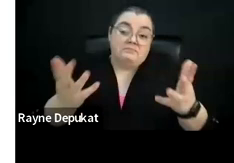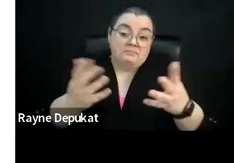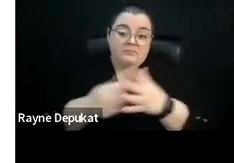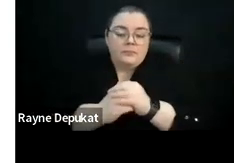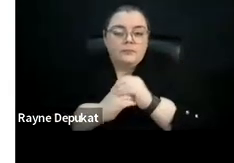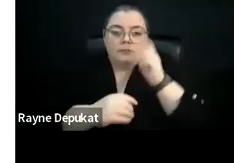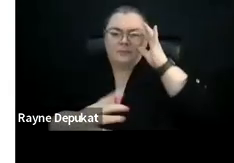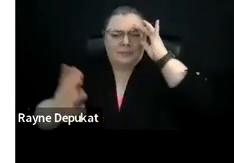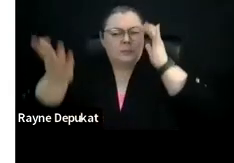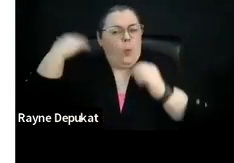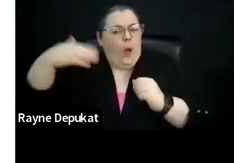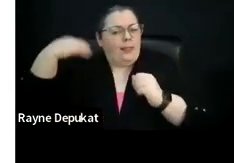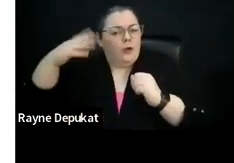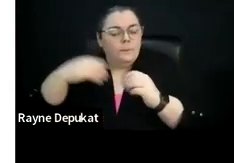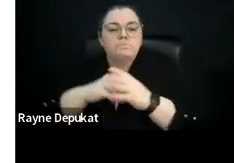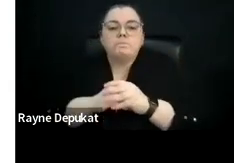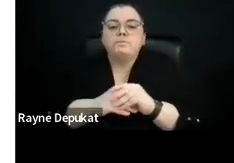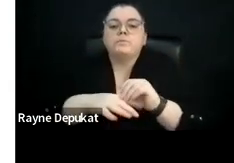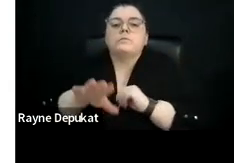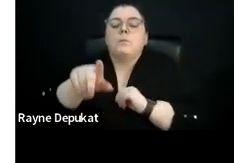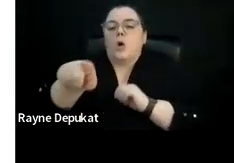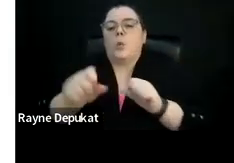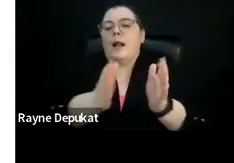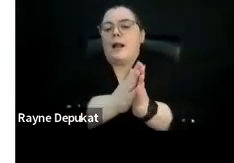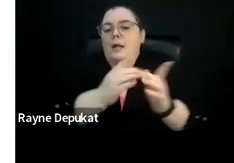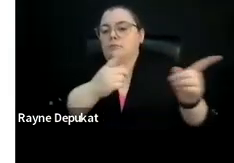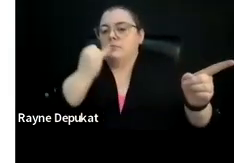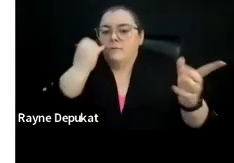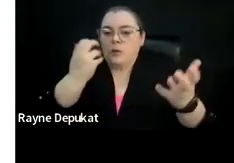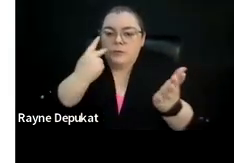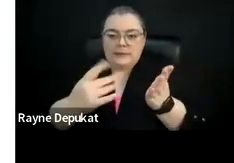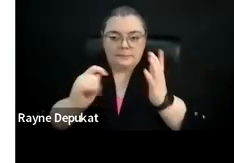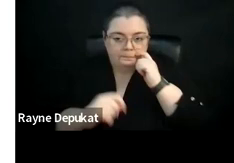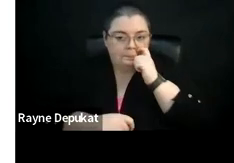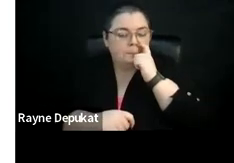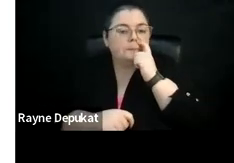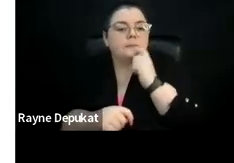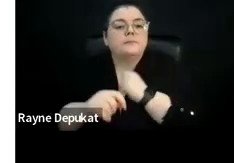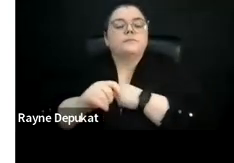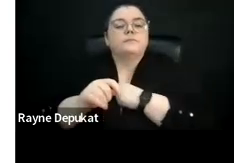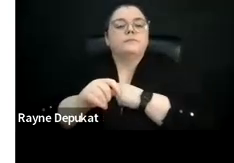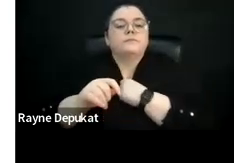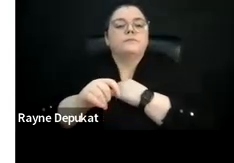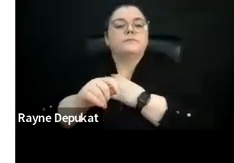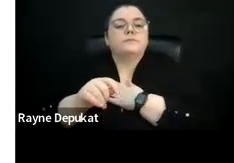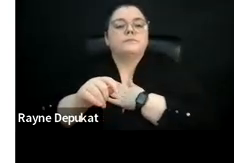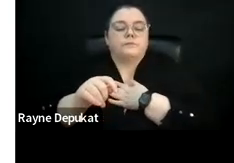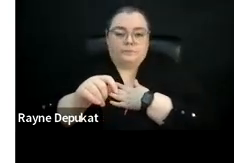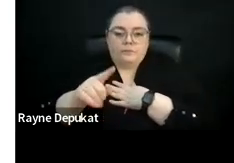One of them was the policies and procedures. And this was a while back. You can ask if you'd like to directly